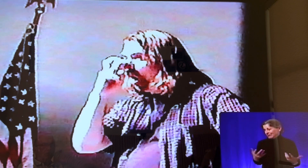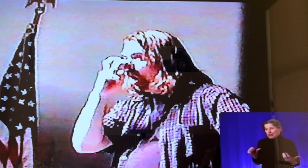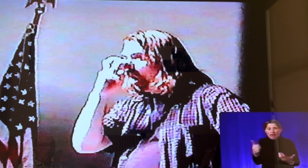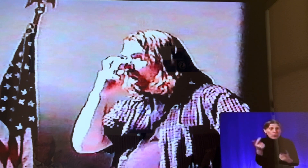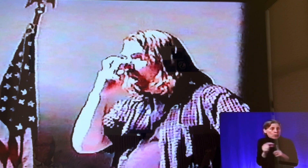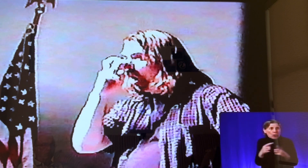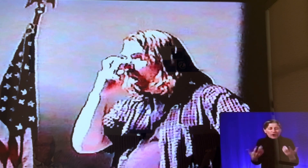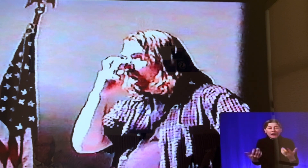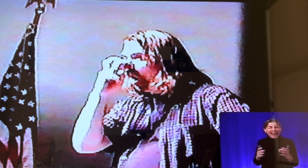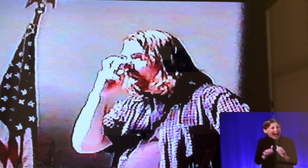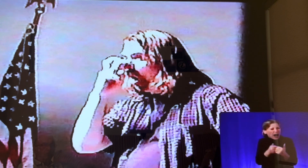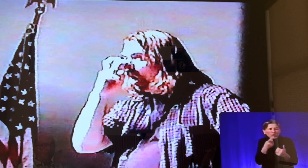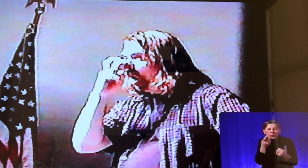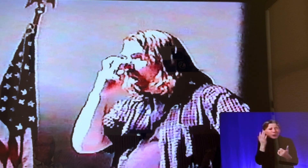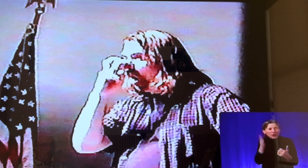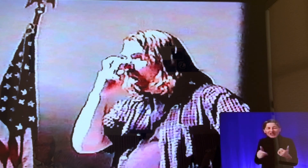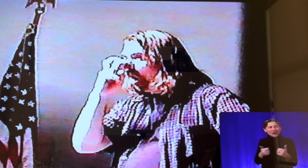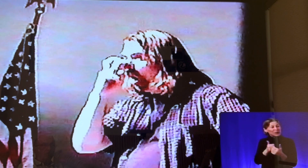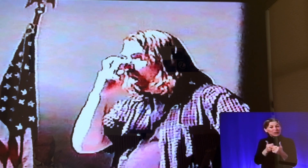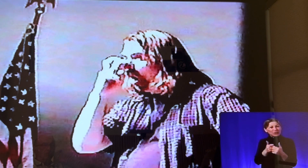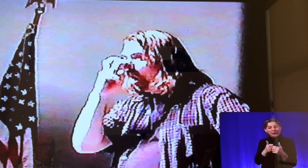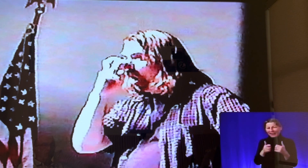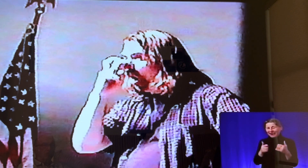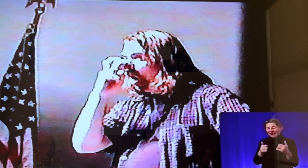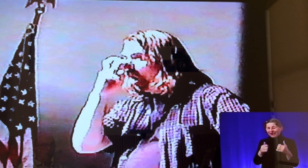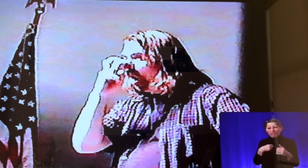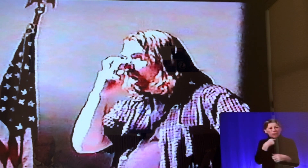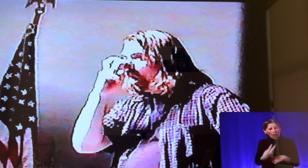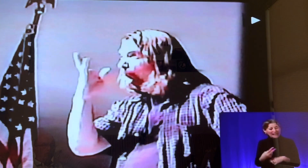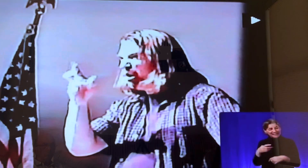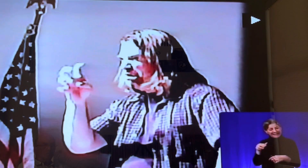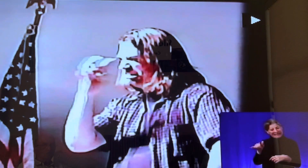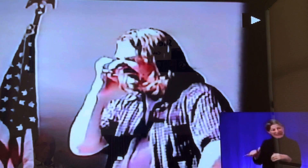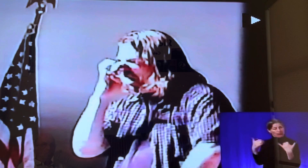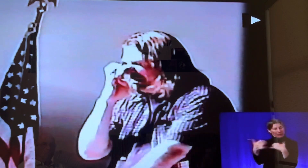Or how are you going to get around this playing that she was more than strict?